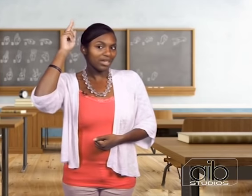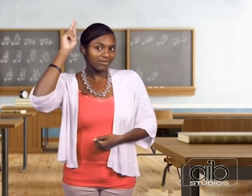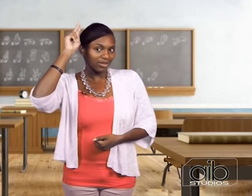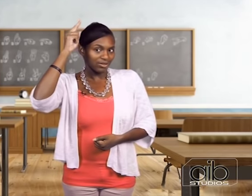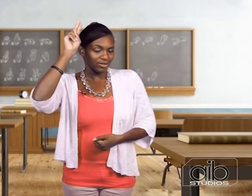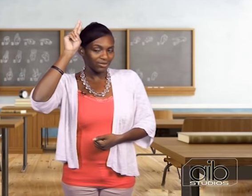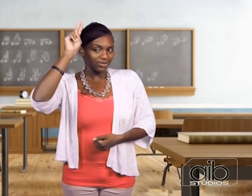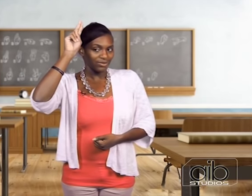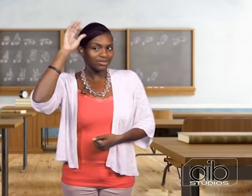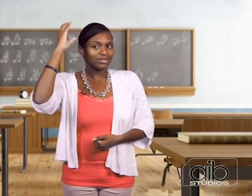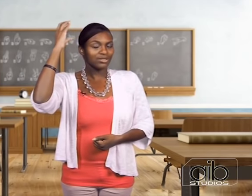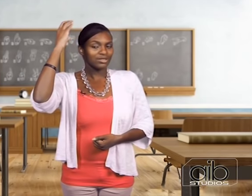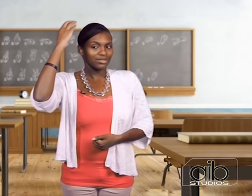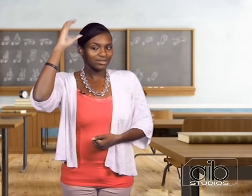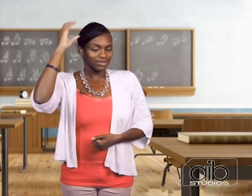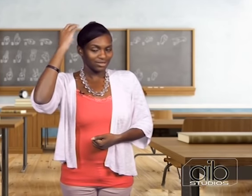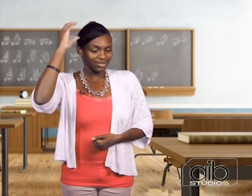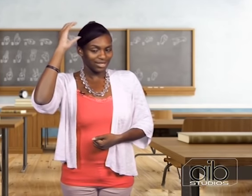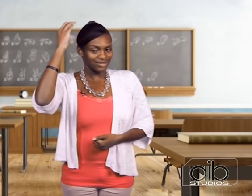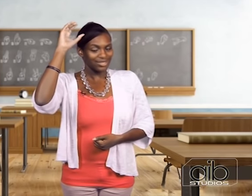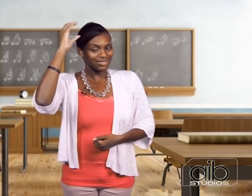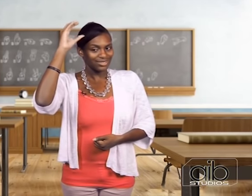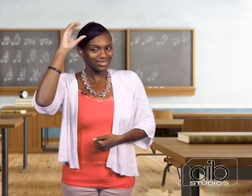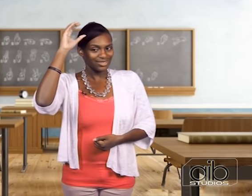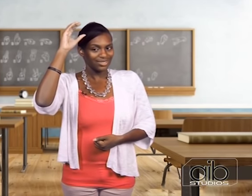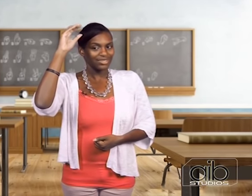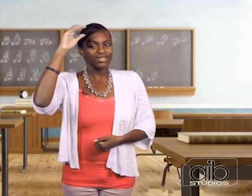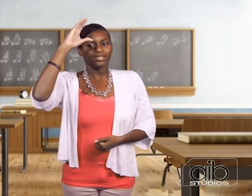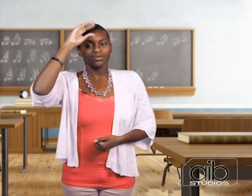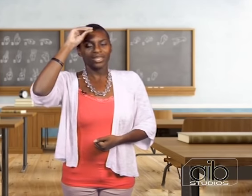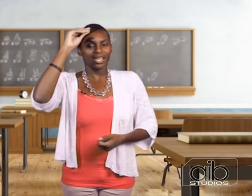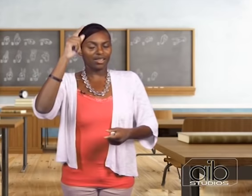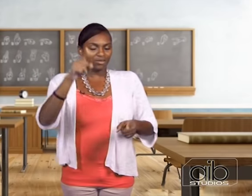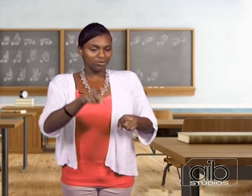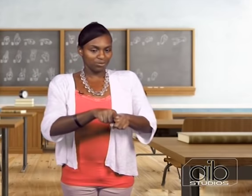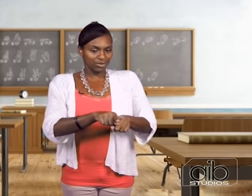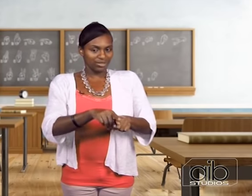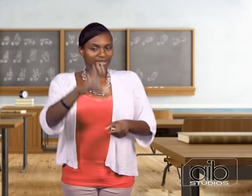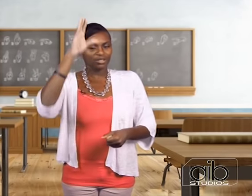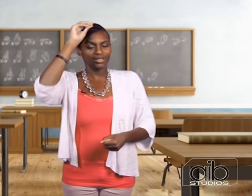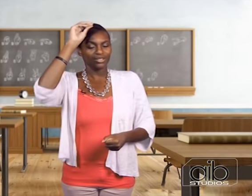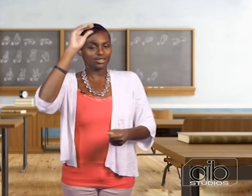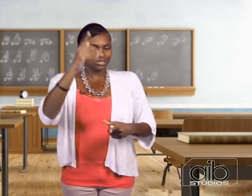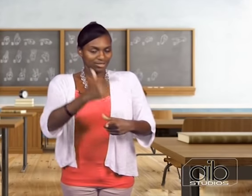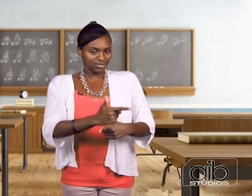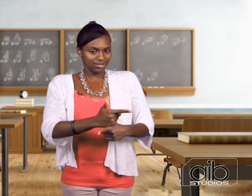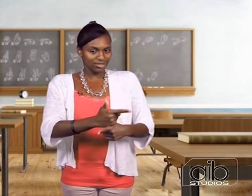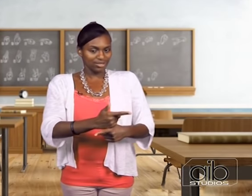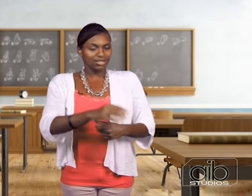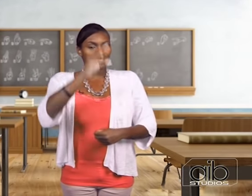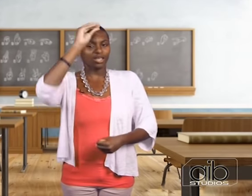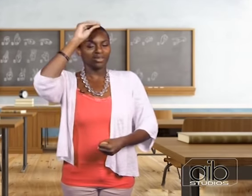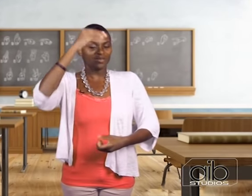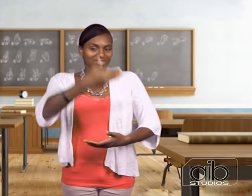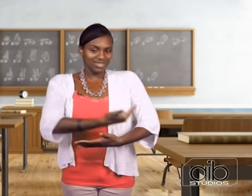have uncle, cousin. We have brother. And we have